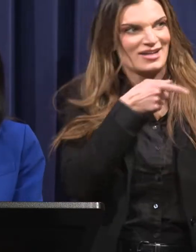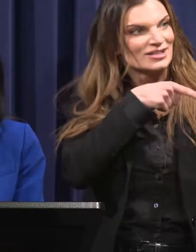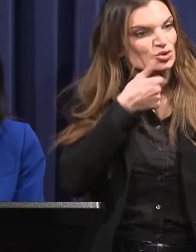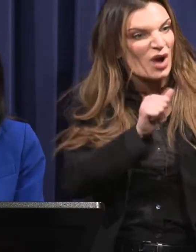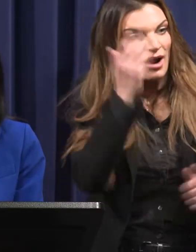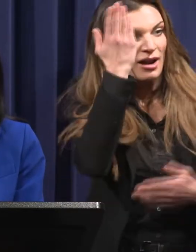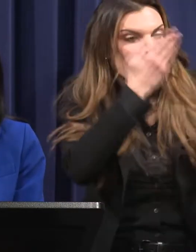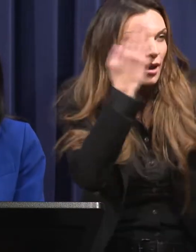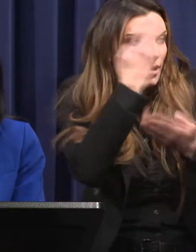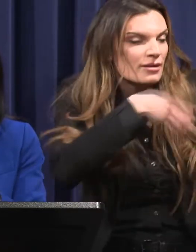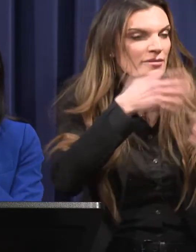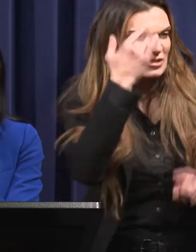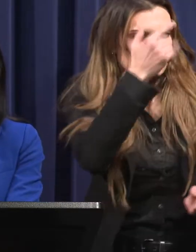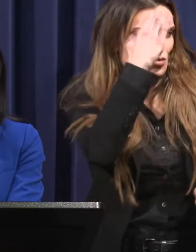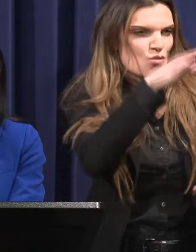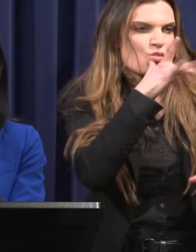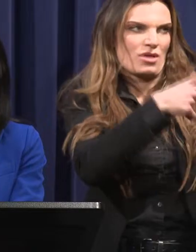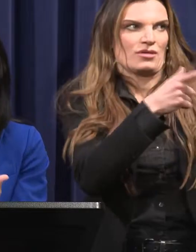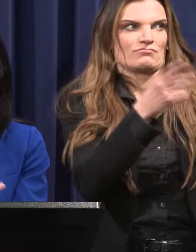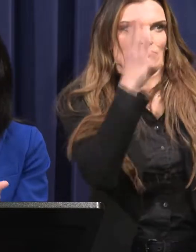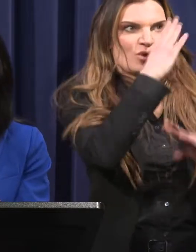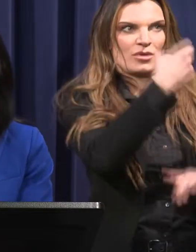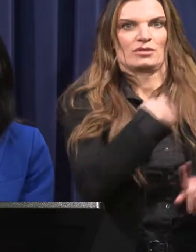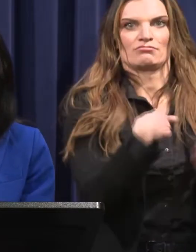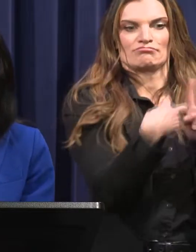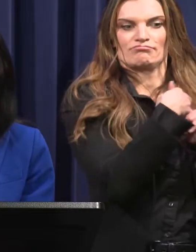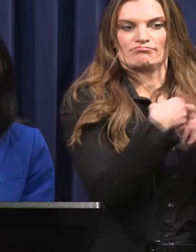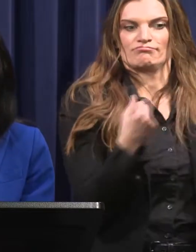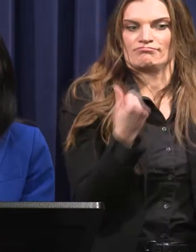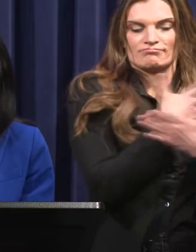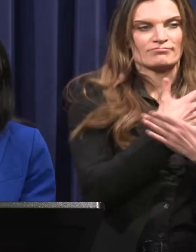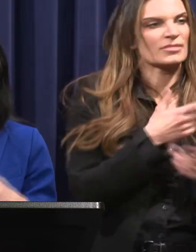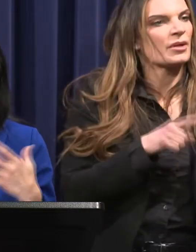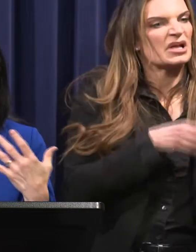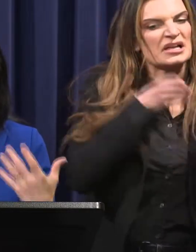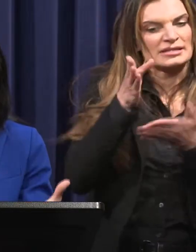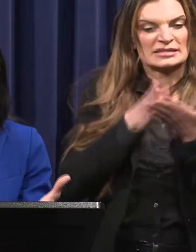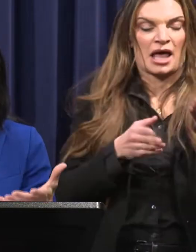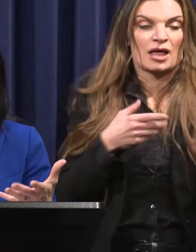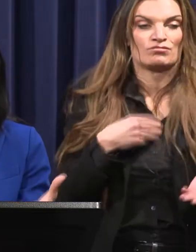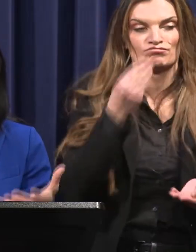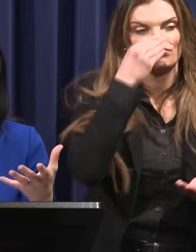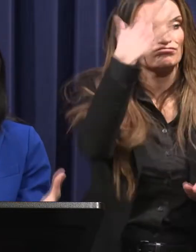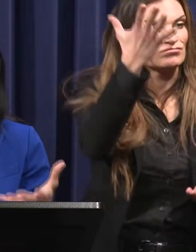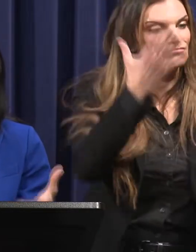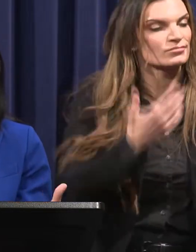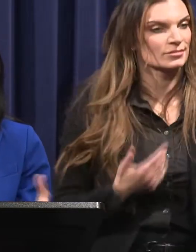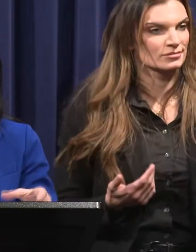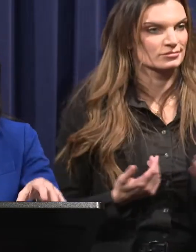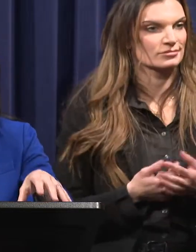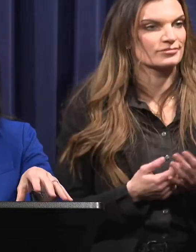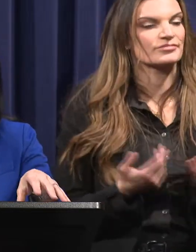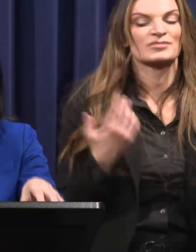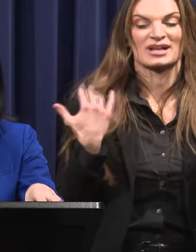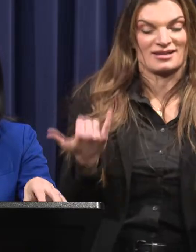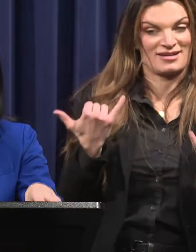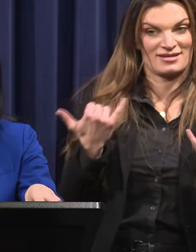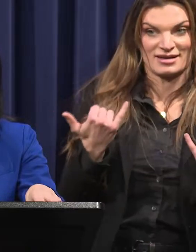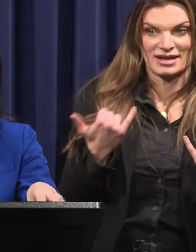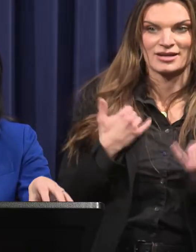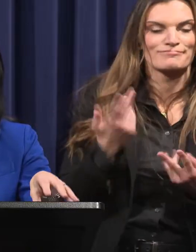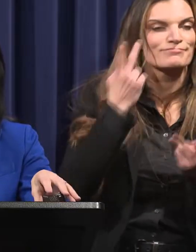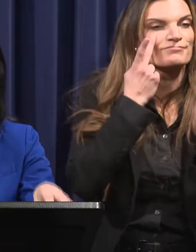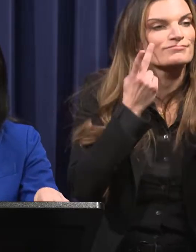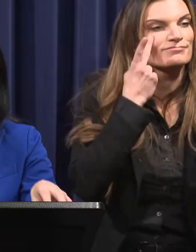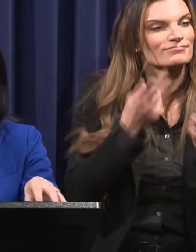is a great deterrent. But that's a very long answer to your question. But in what we've seen in terms of a lot of